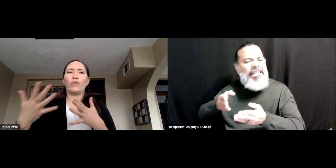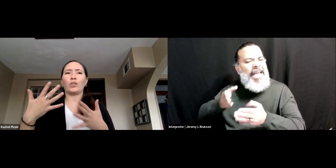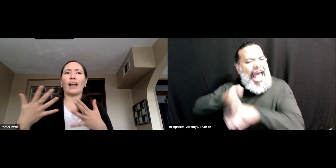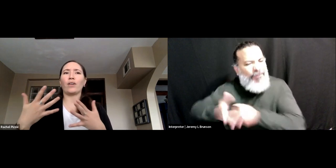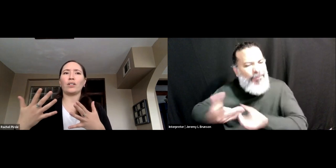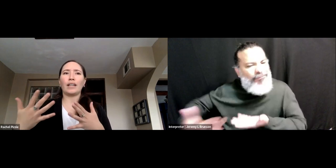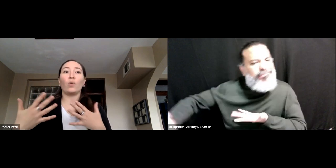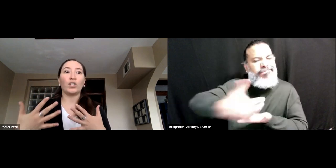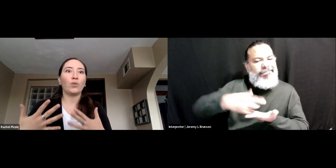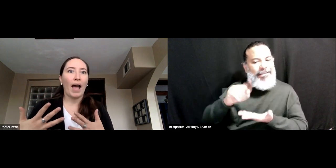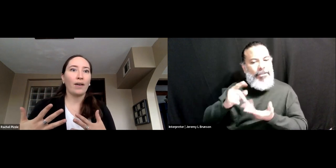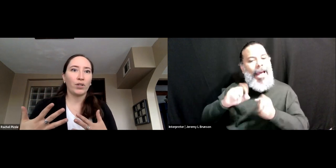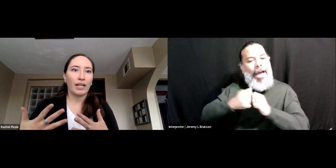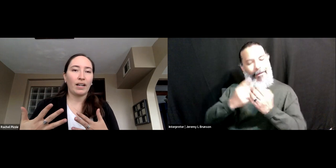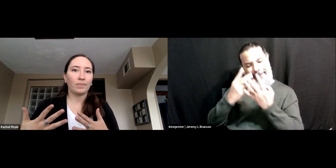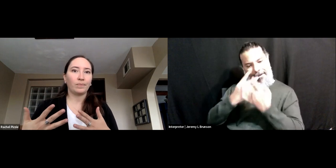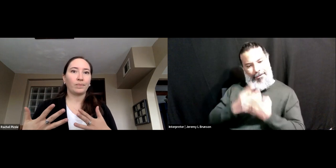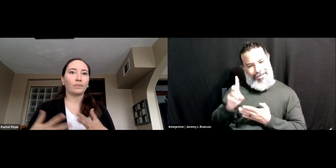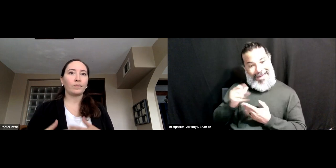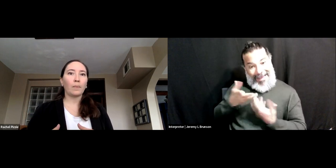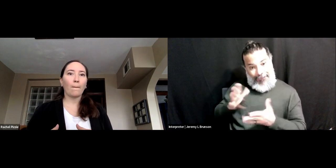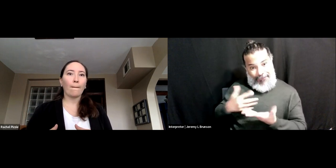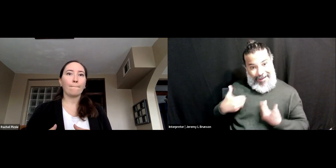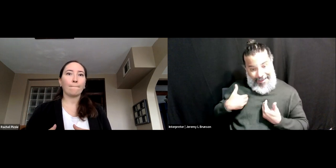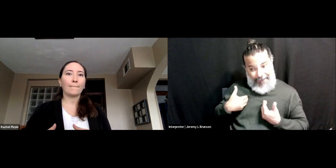like filtering out your data once you have your data.